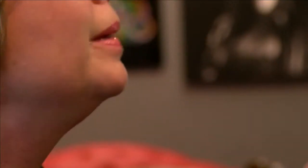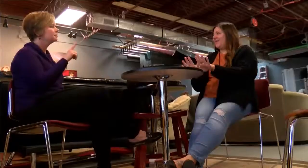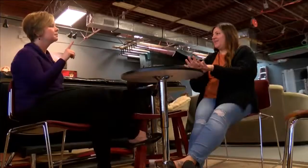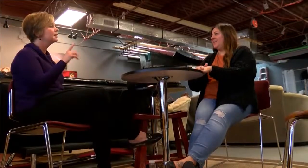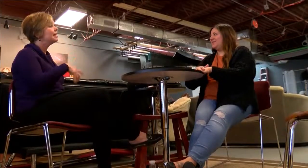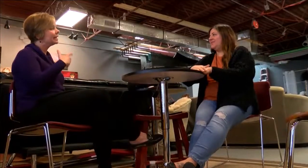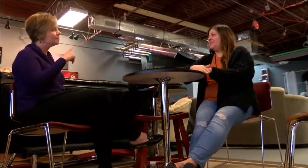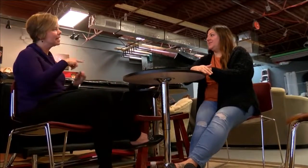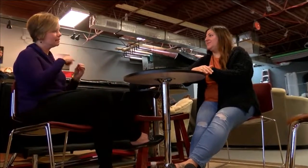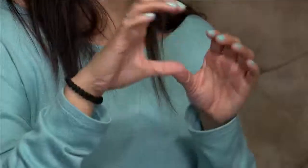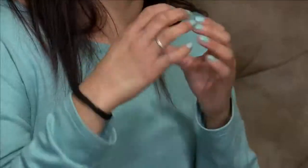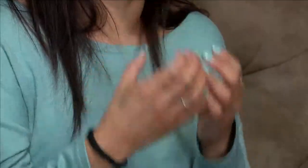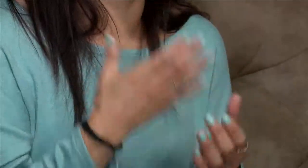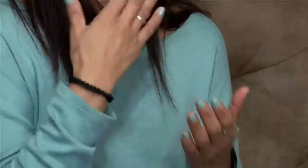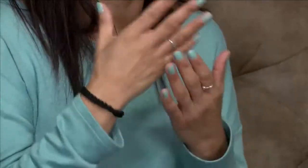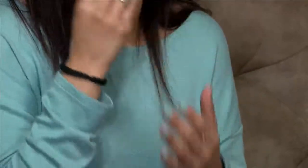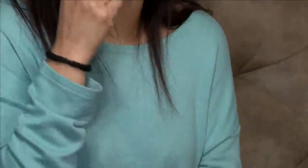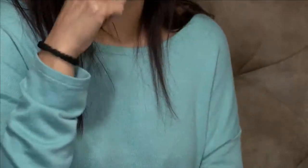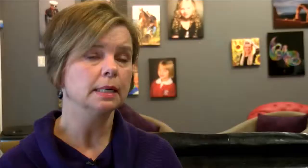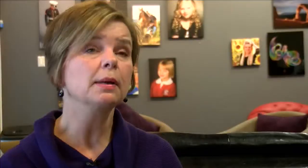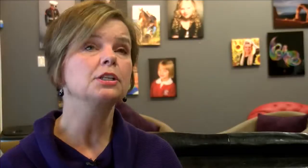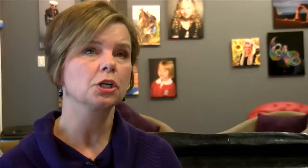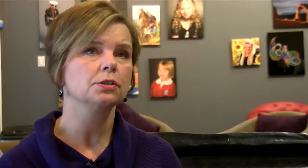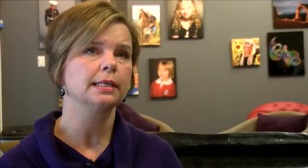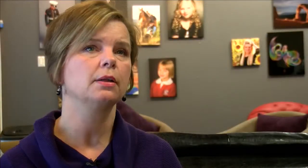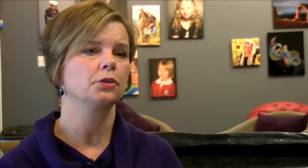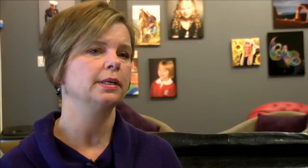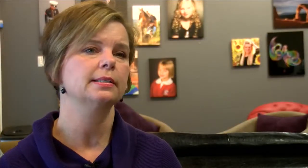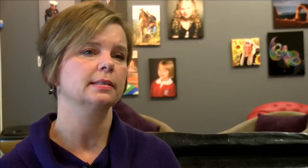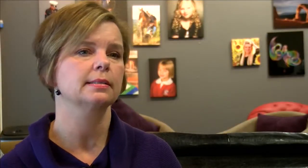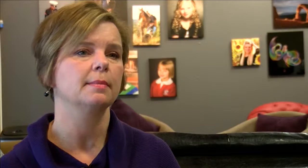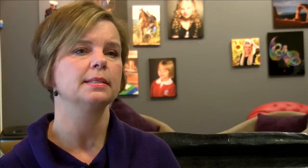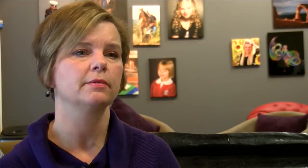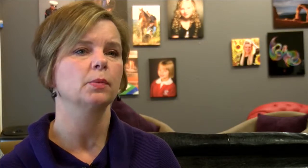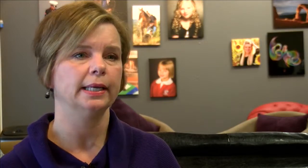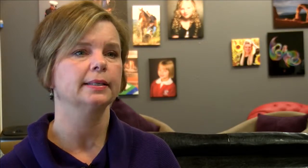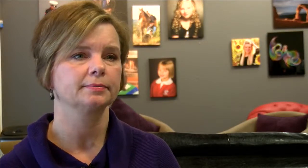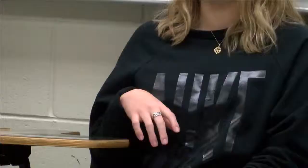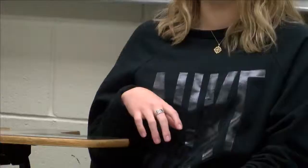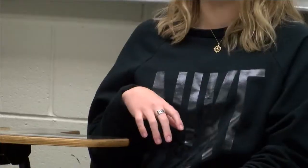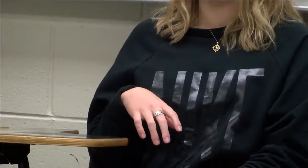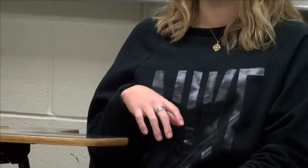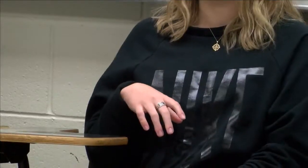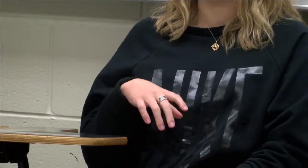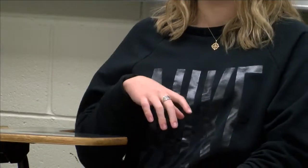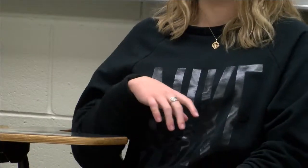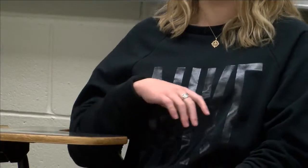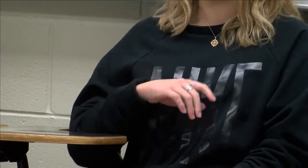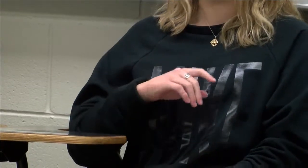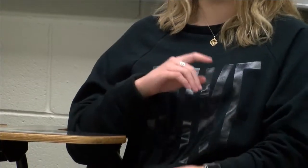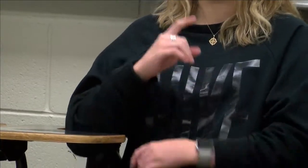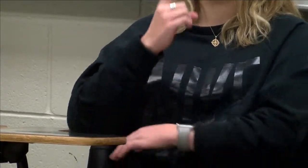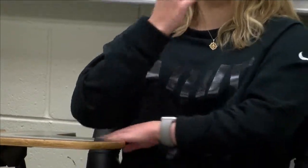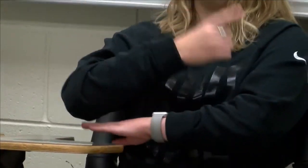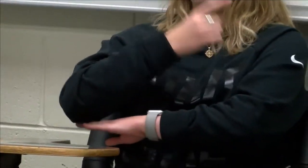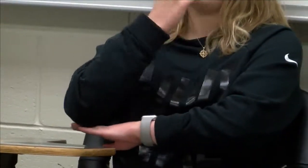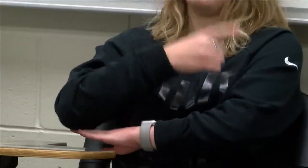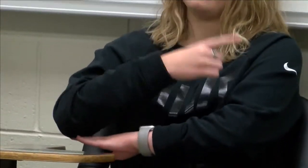interpreting for Monica and Veronica. I probably turn down three to six assignments every week. The supply is low and the demand higher than